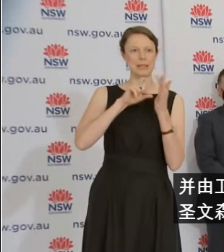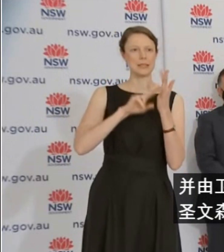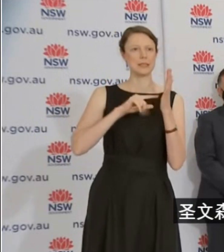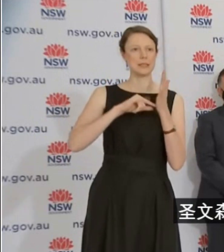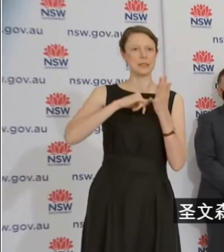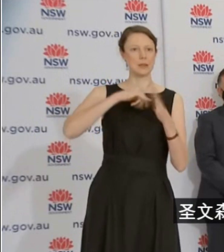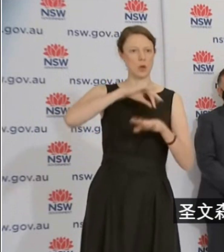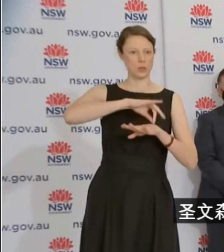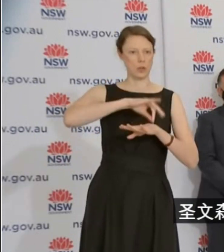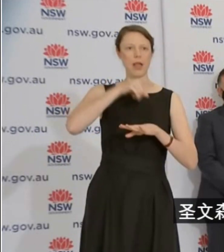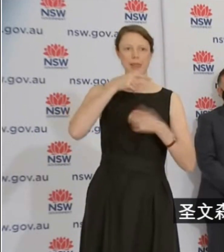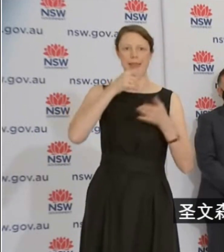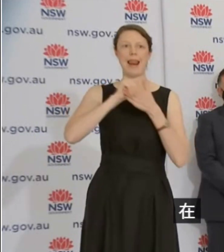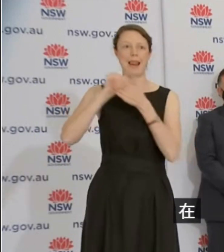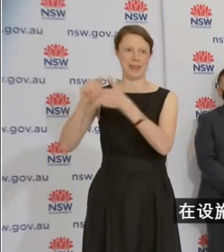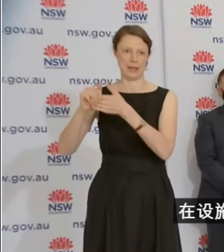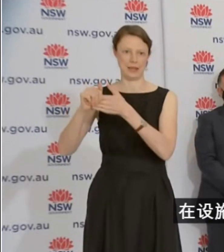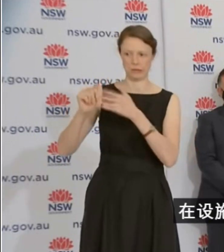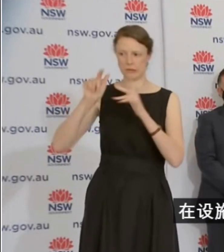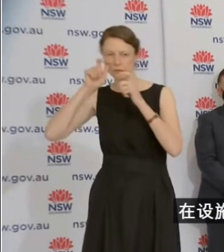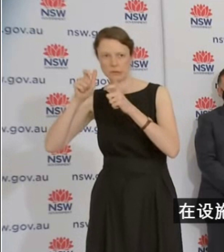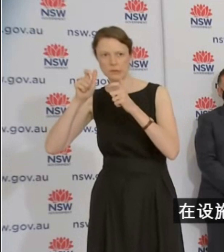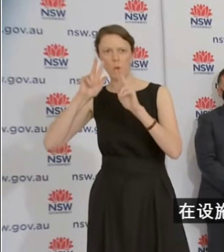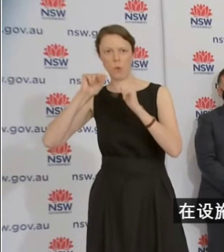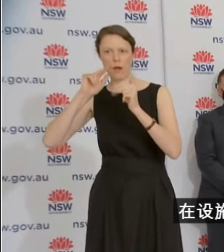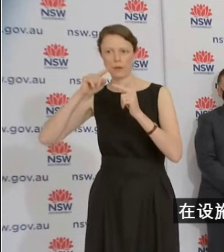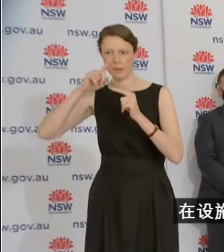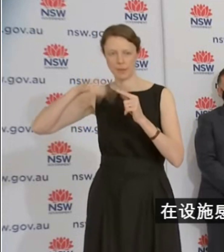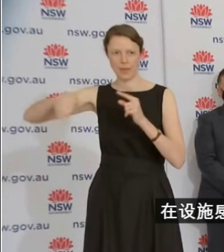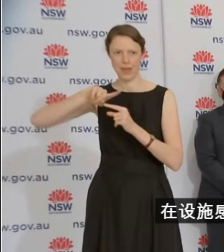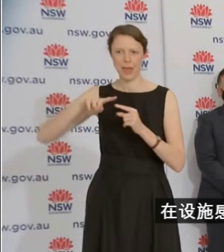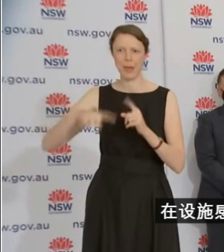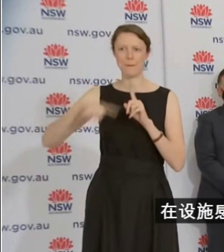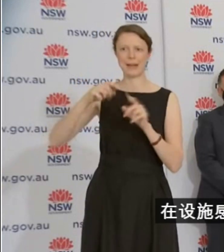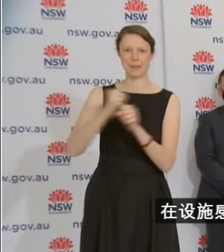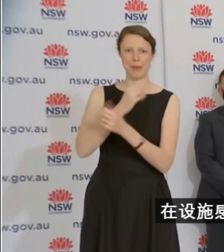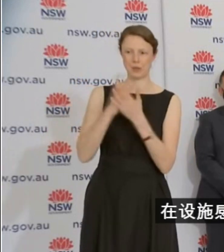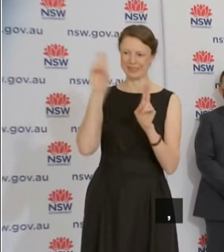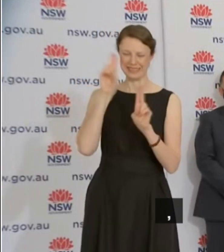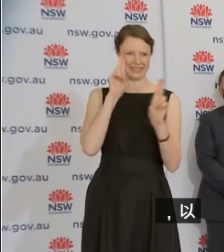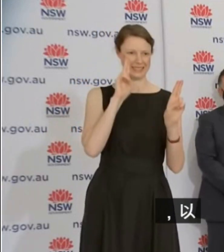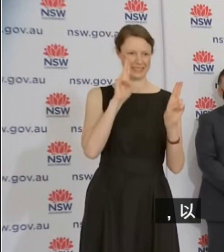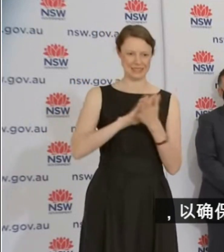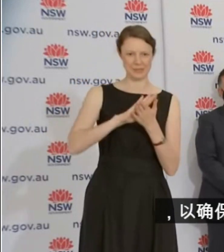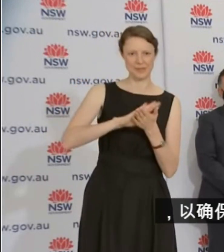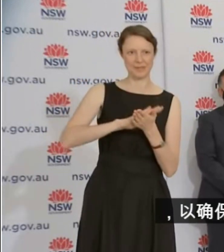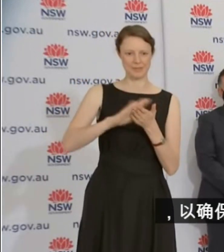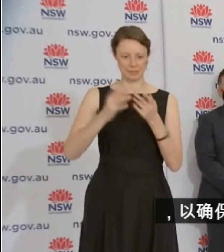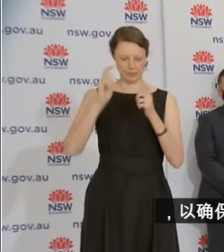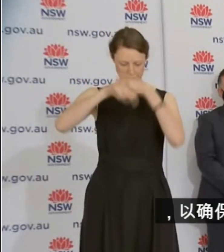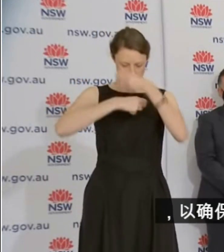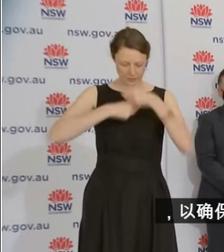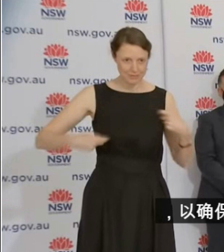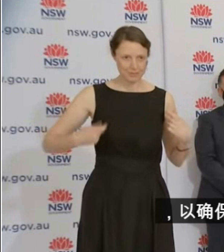care in Parkley. A big effort around infection control in the facility to make sure that all